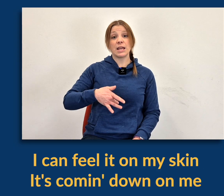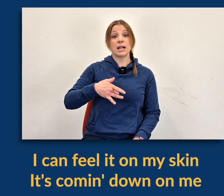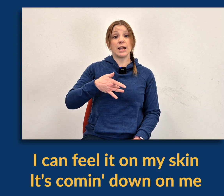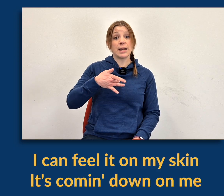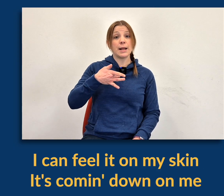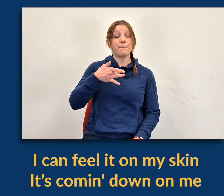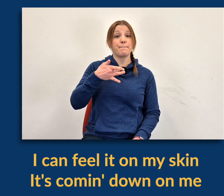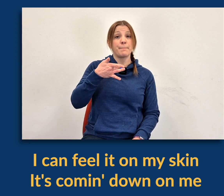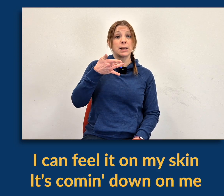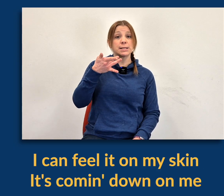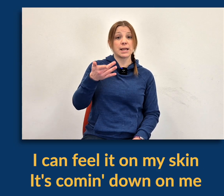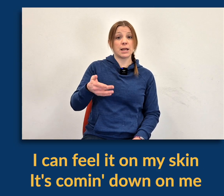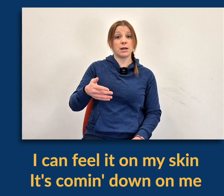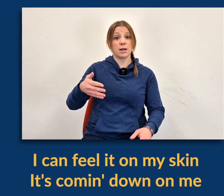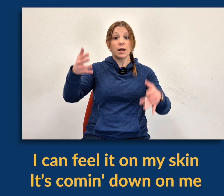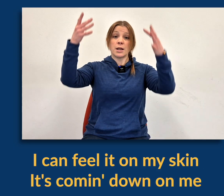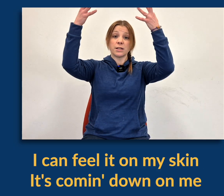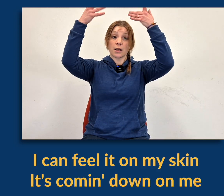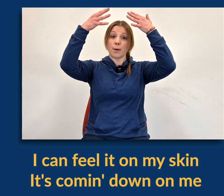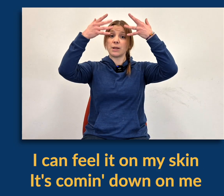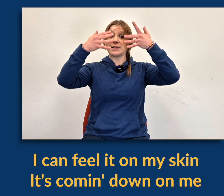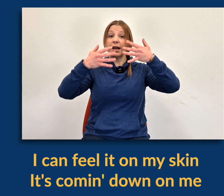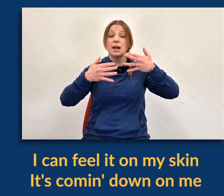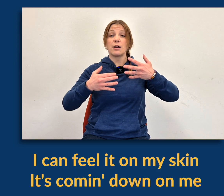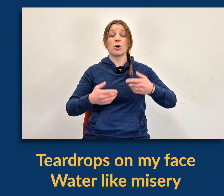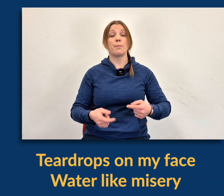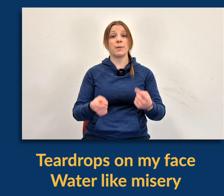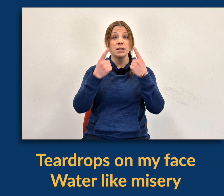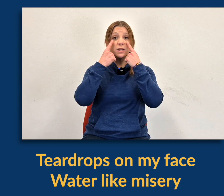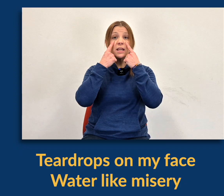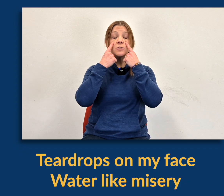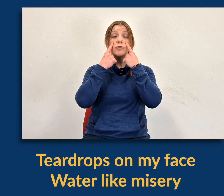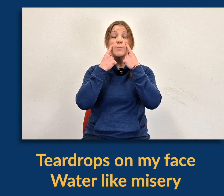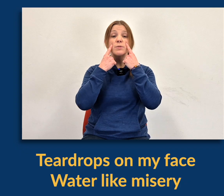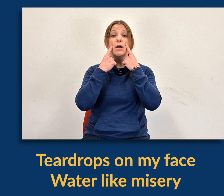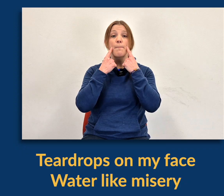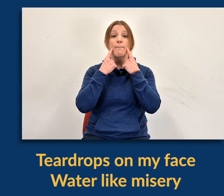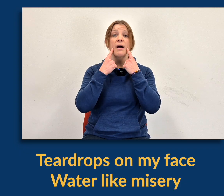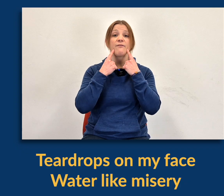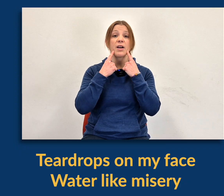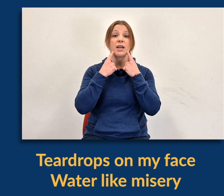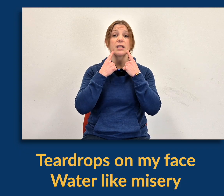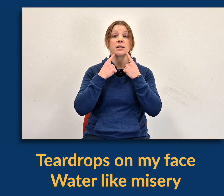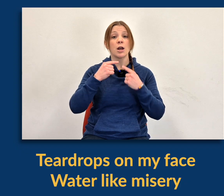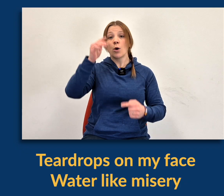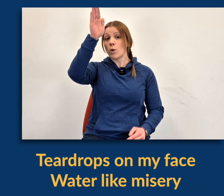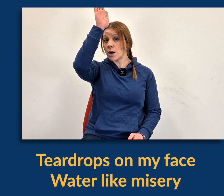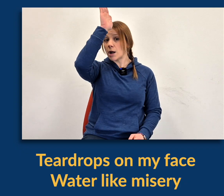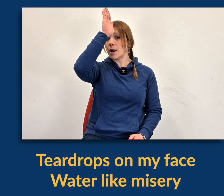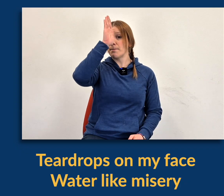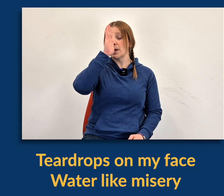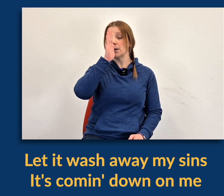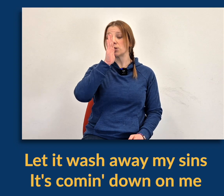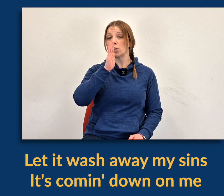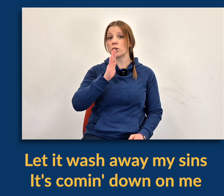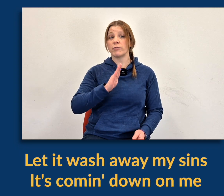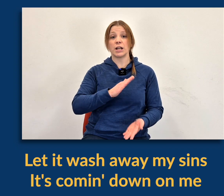it on my skin. It's coming down on me. Teardrops on my face. Water like misery. Let it